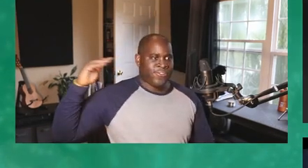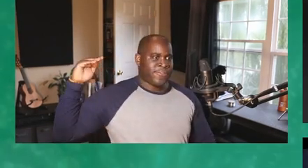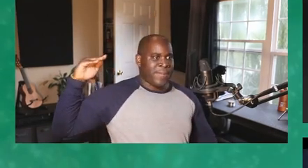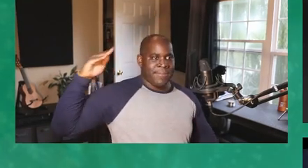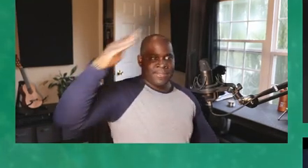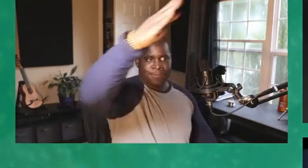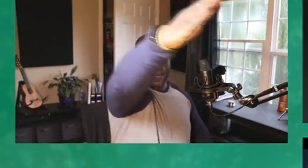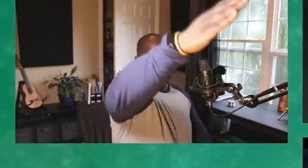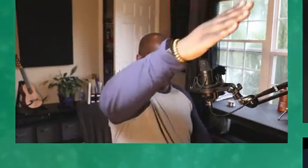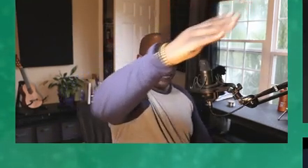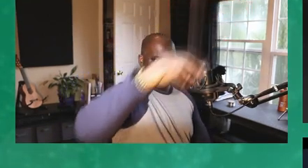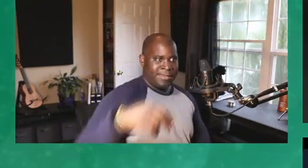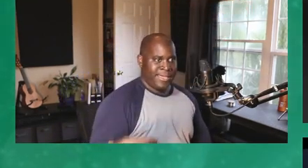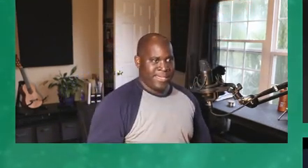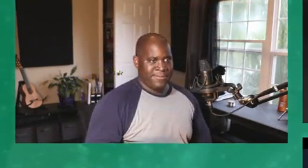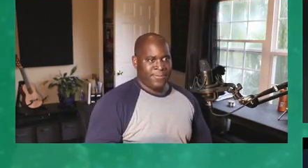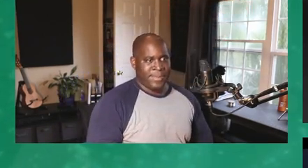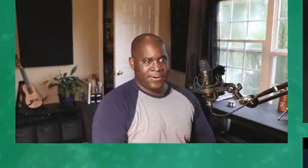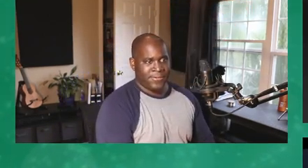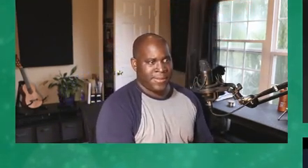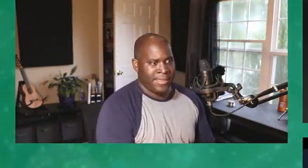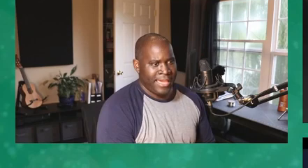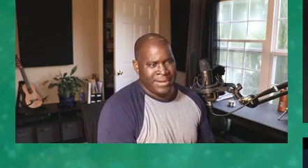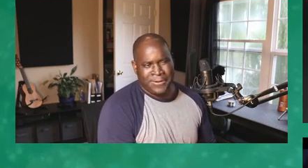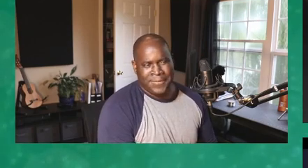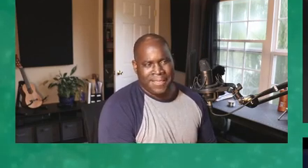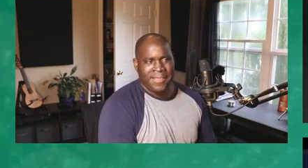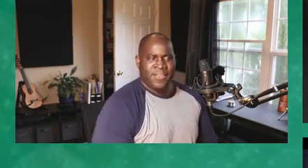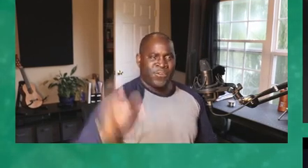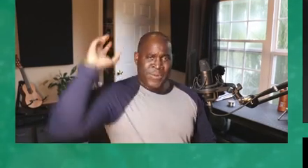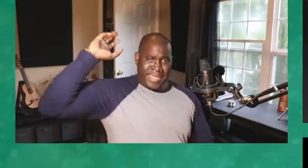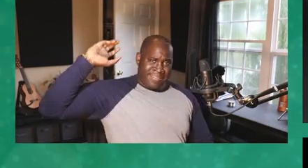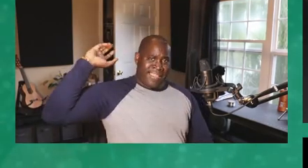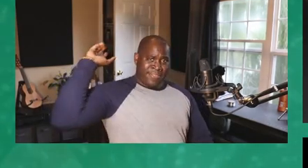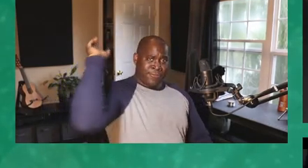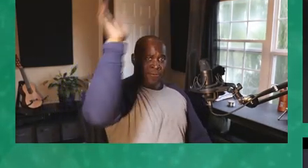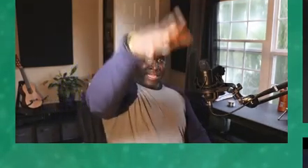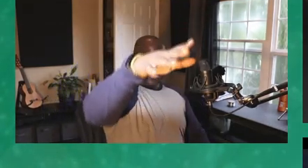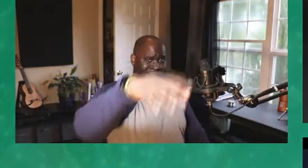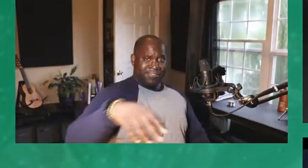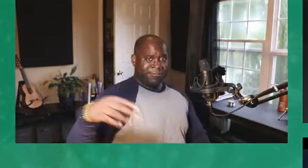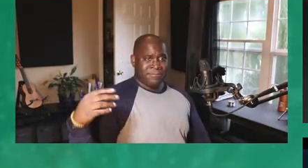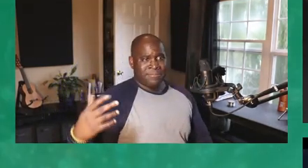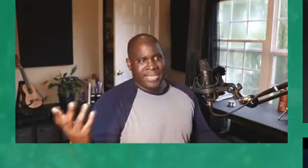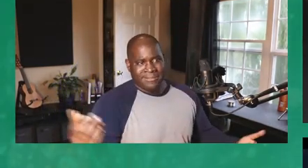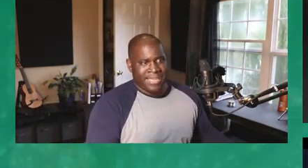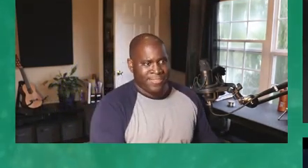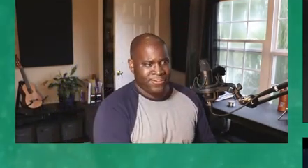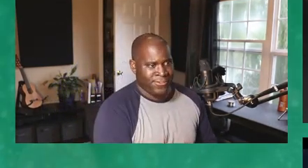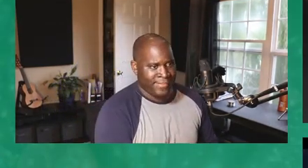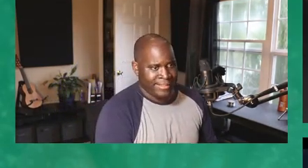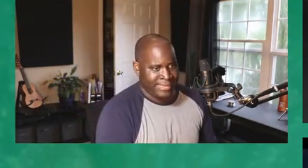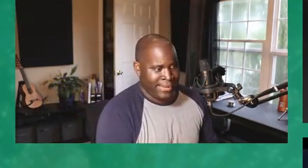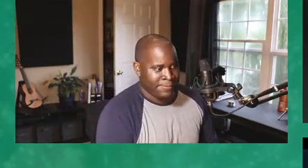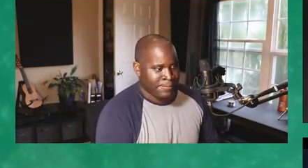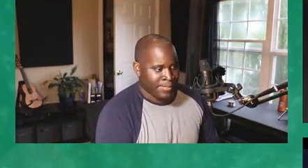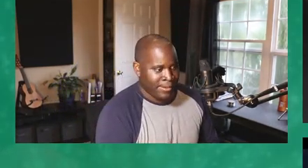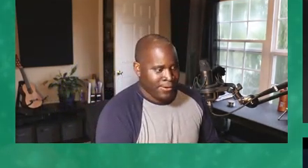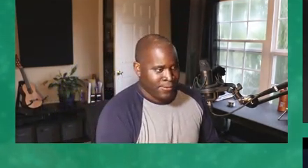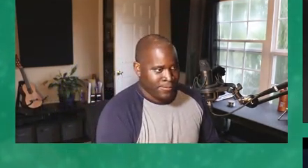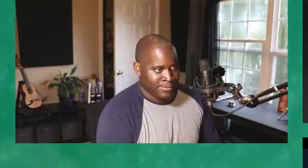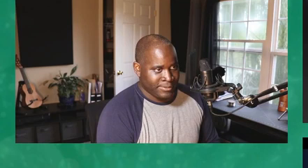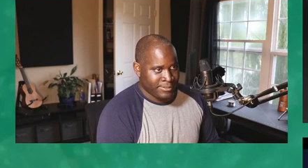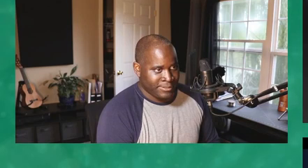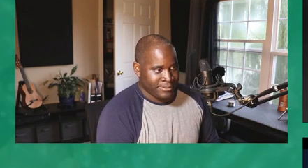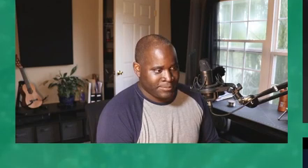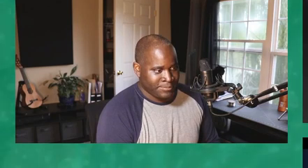There she's just miming throwing spears. I don't know if that... So you can sign throw like this, but I think she's just Amaya, sacking it out. Oh.